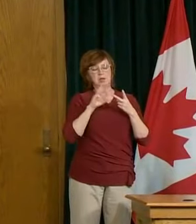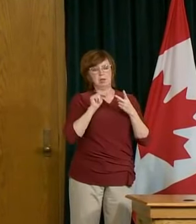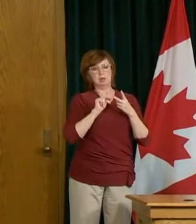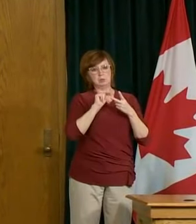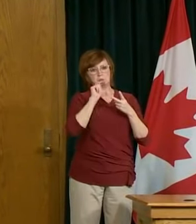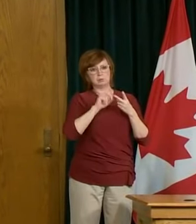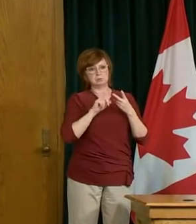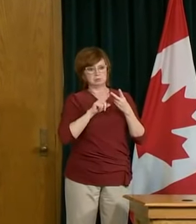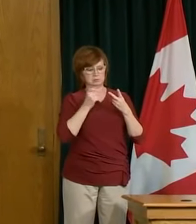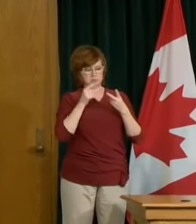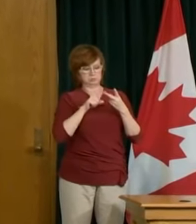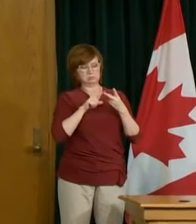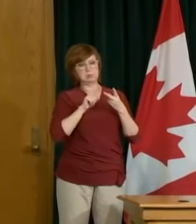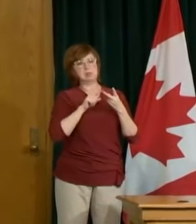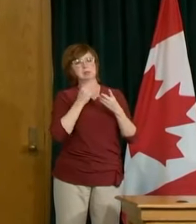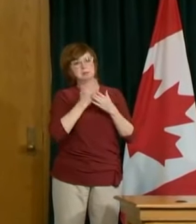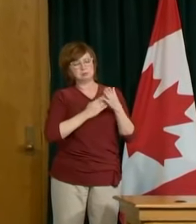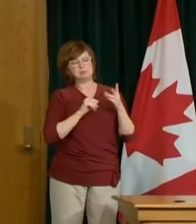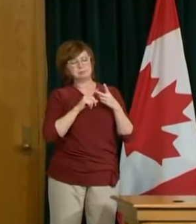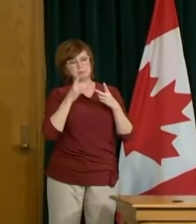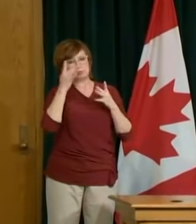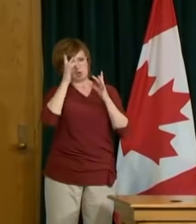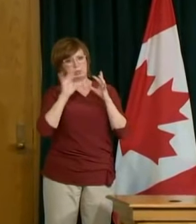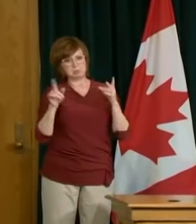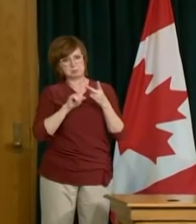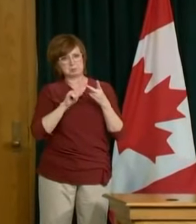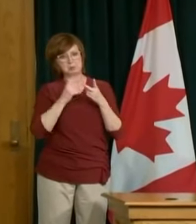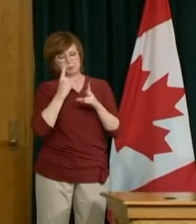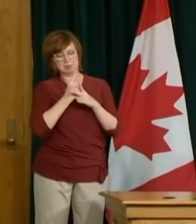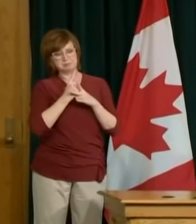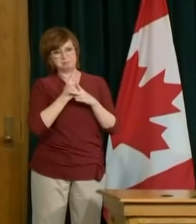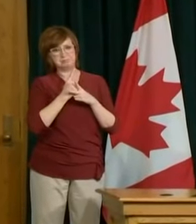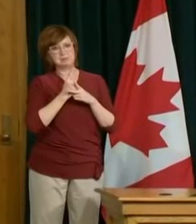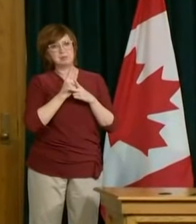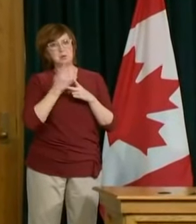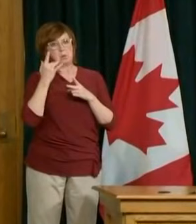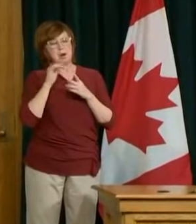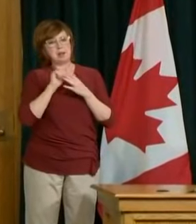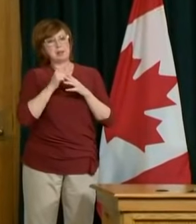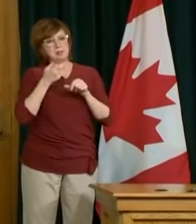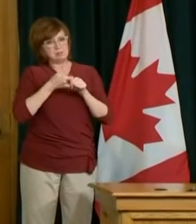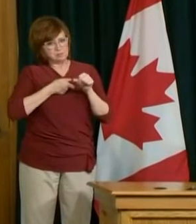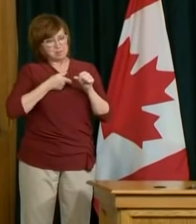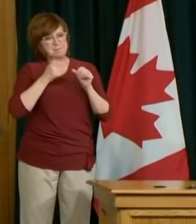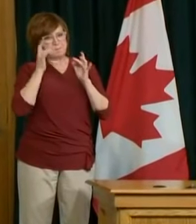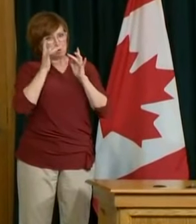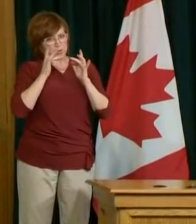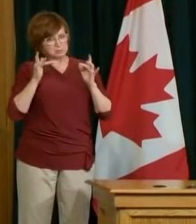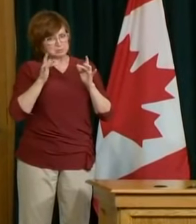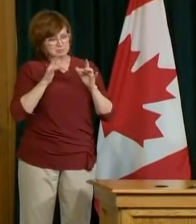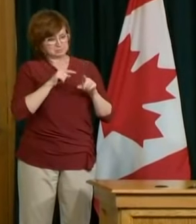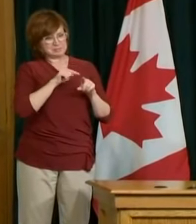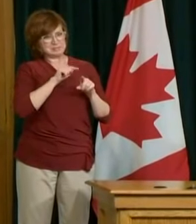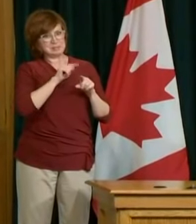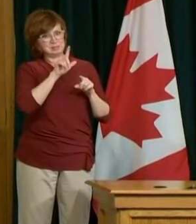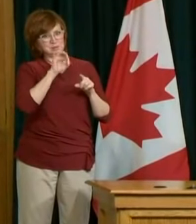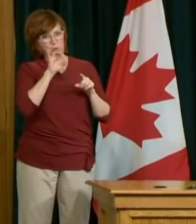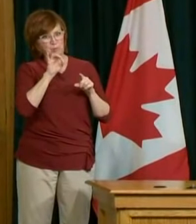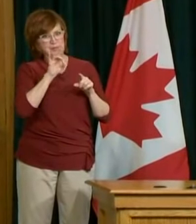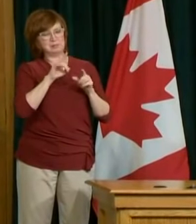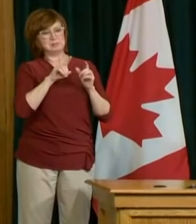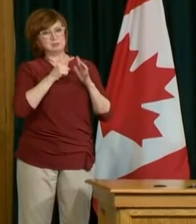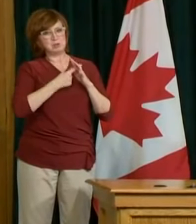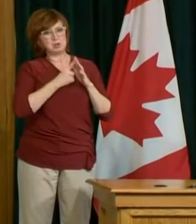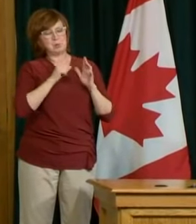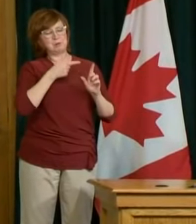were related to actually people in hospital who were part of the outbreak in the hospital. So that's the north. In the far north, that is correct, that